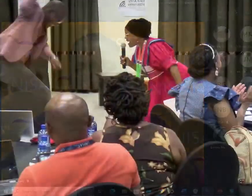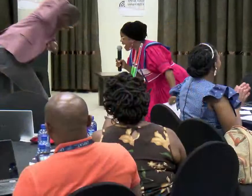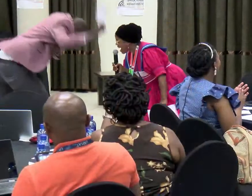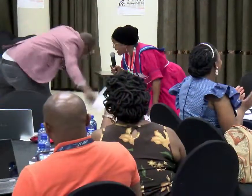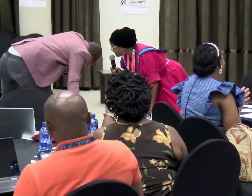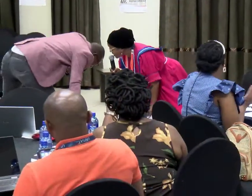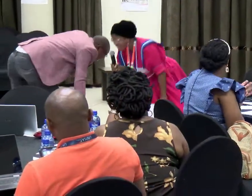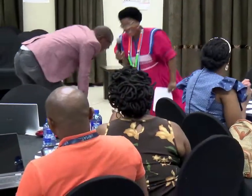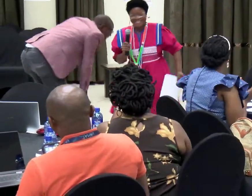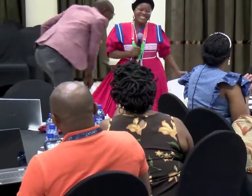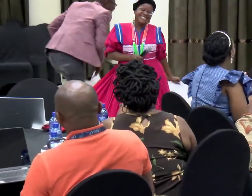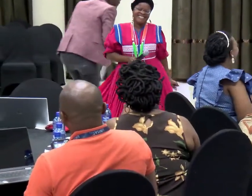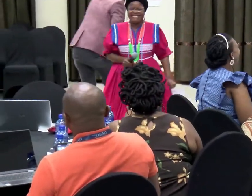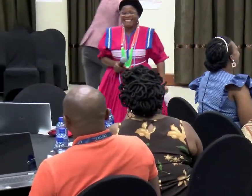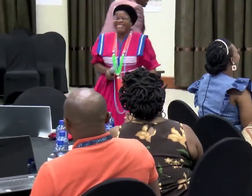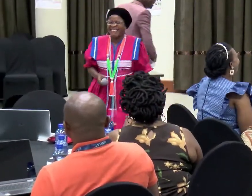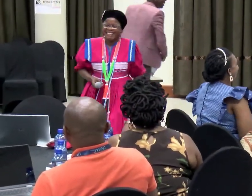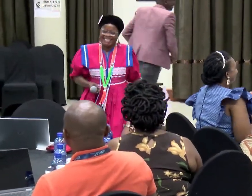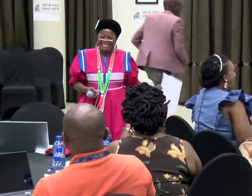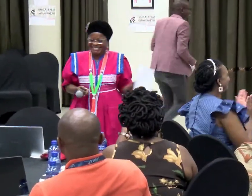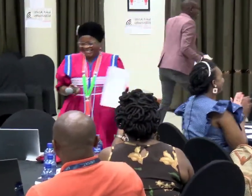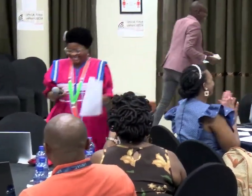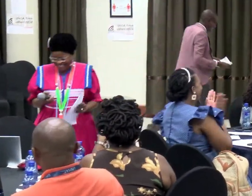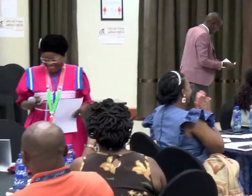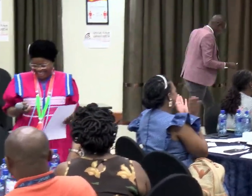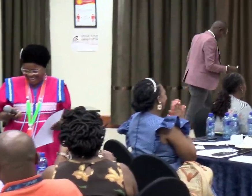Balati ankati.